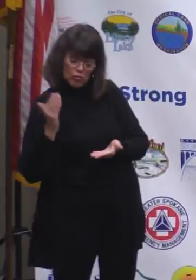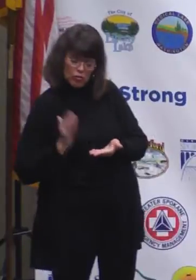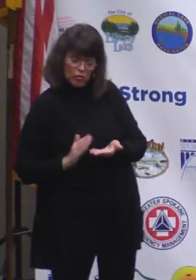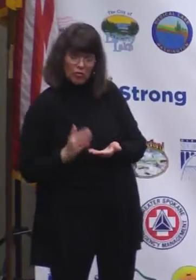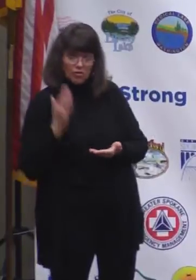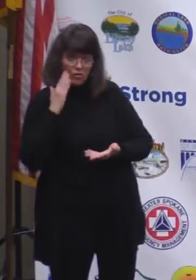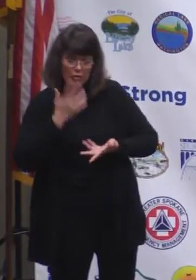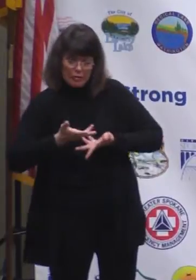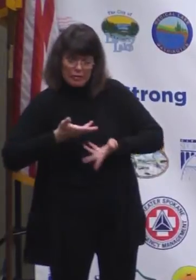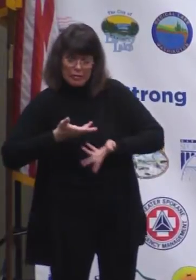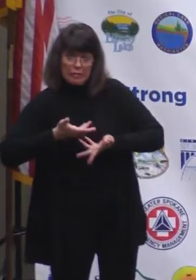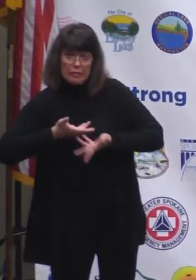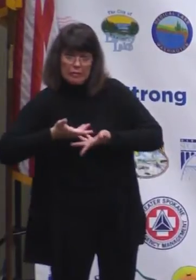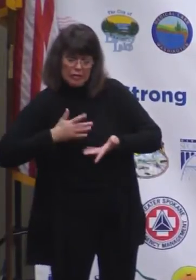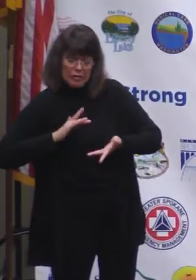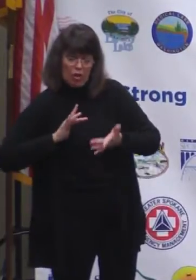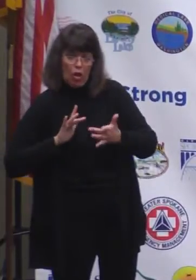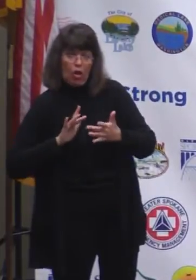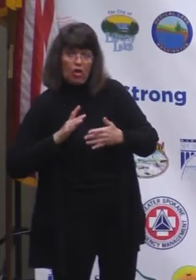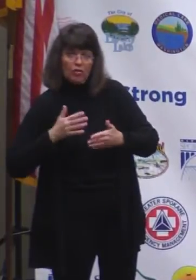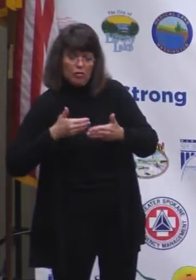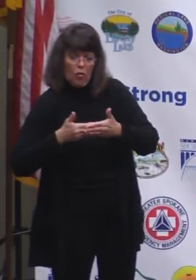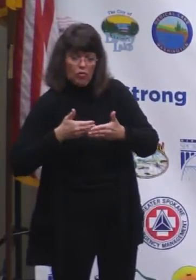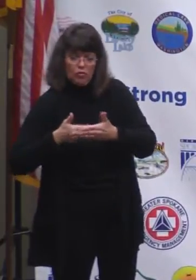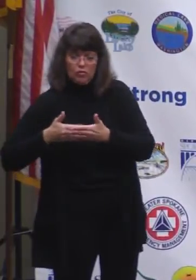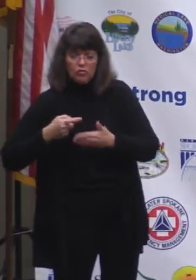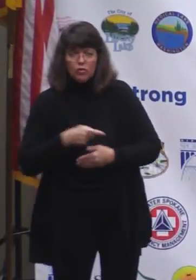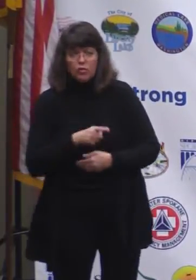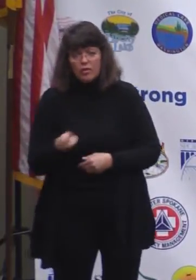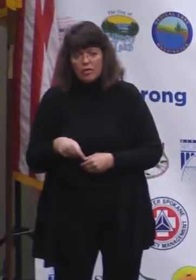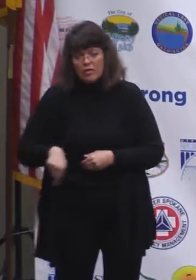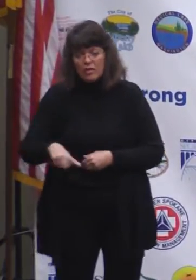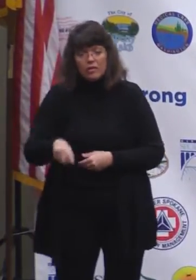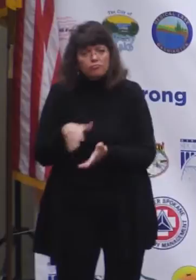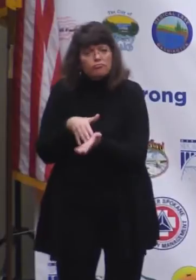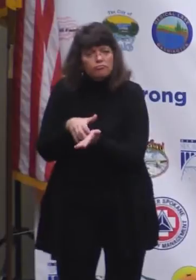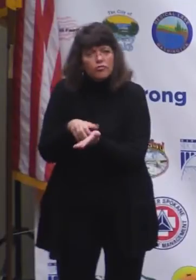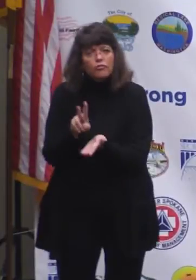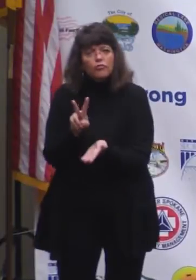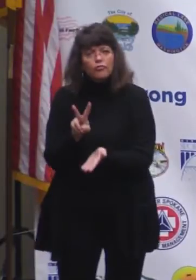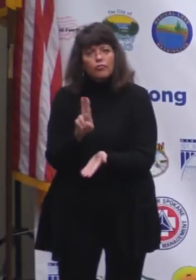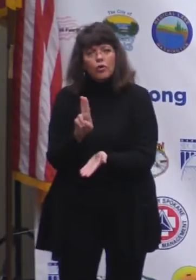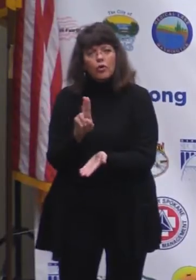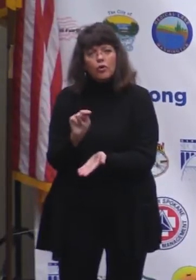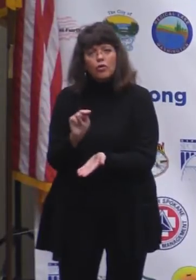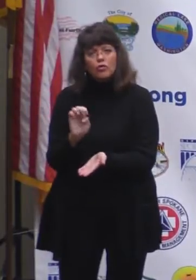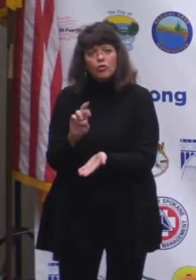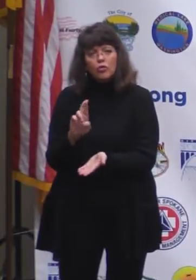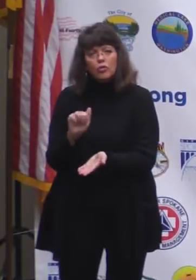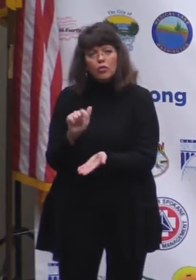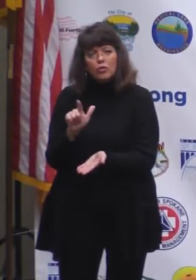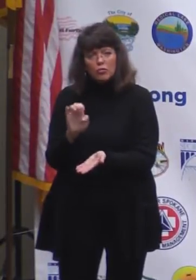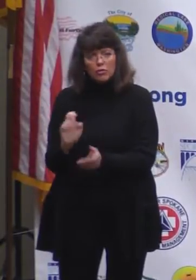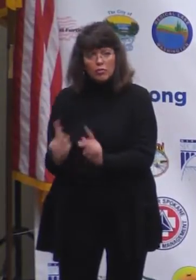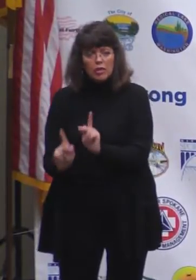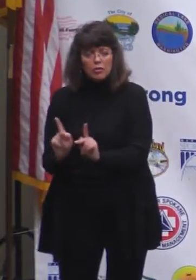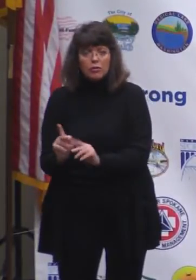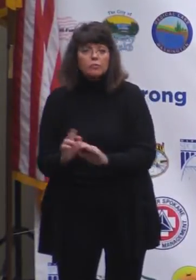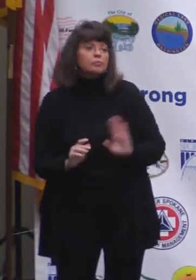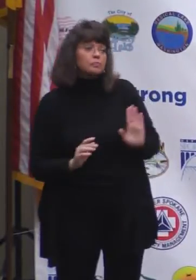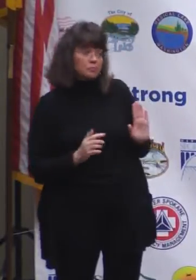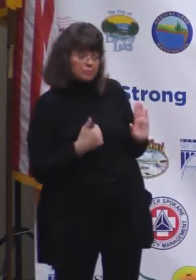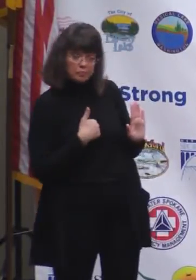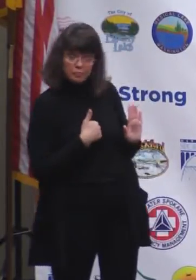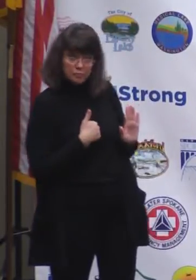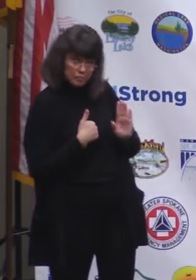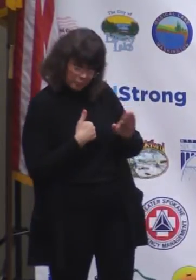our community here? So I can speak to the vulnerable community members that are experiencing homelessness. We've been working really closely